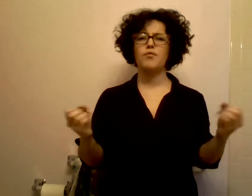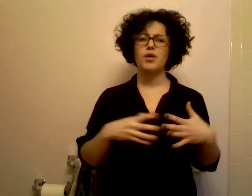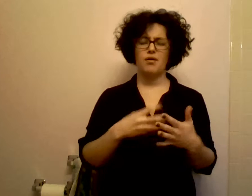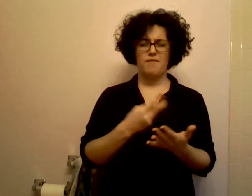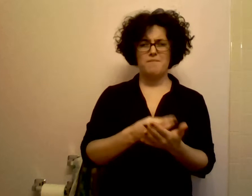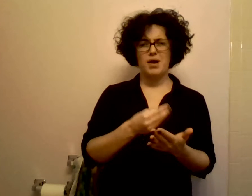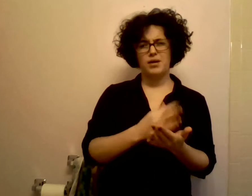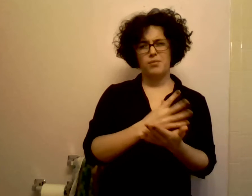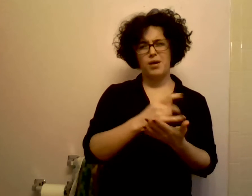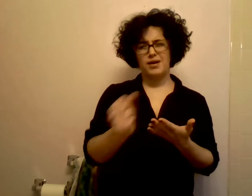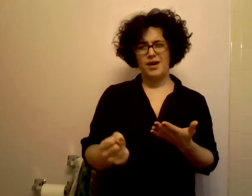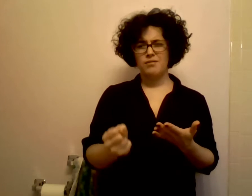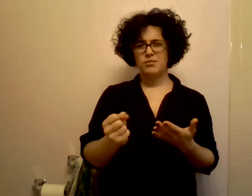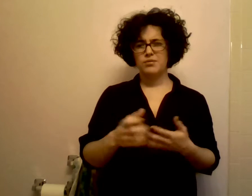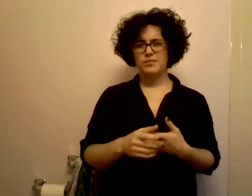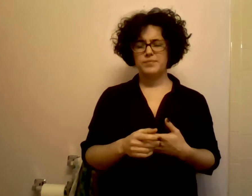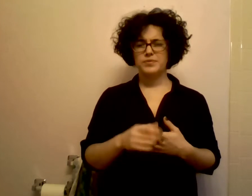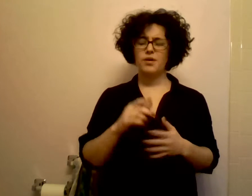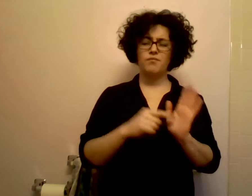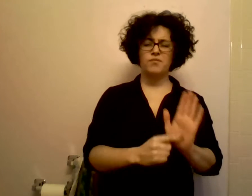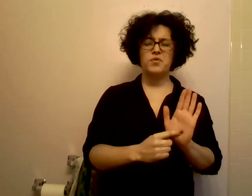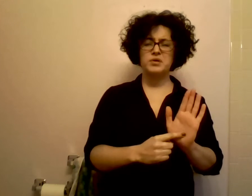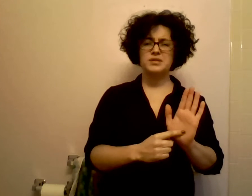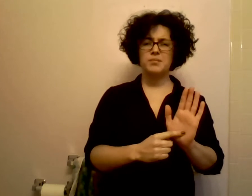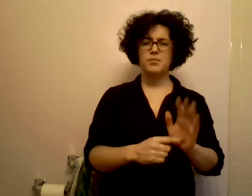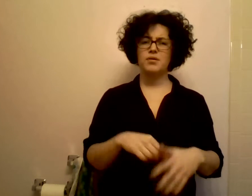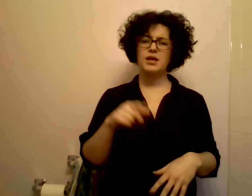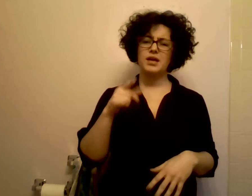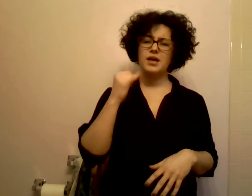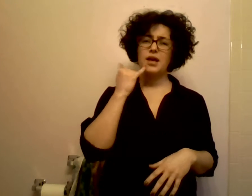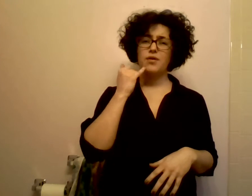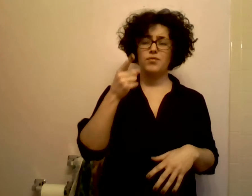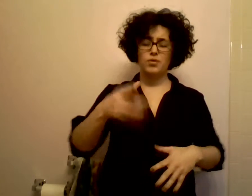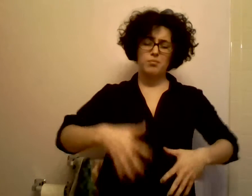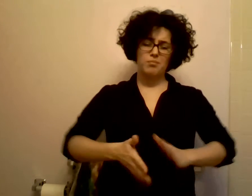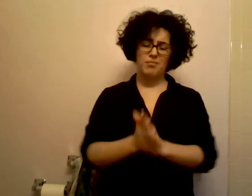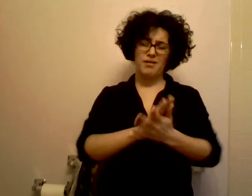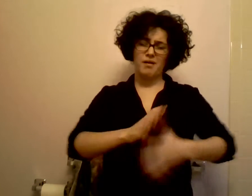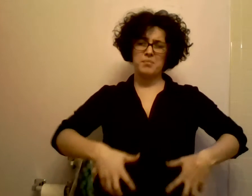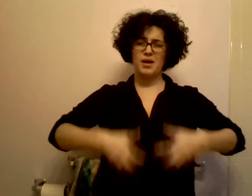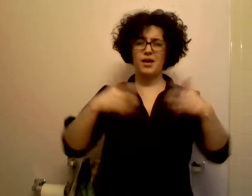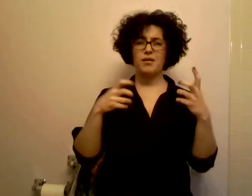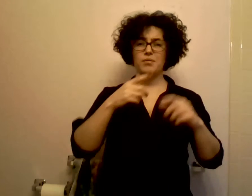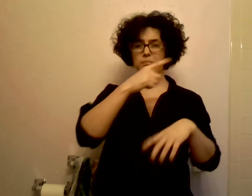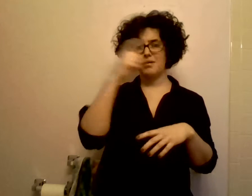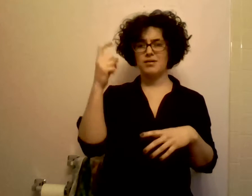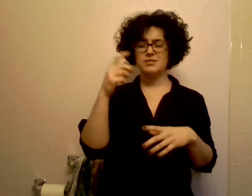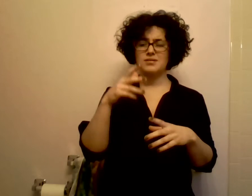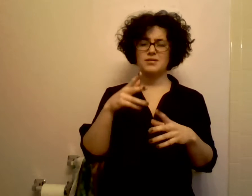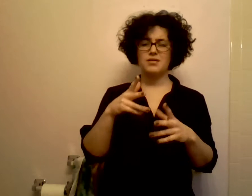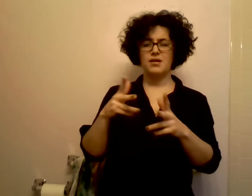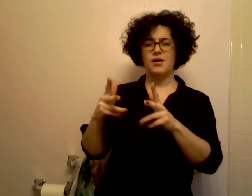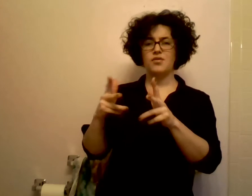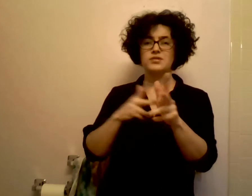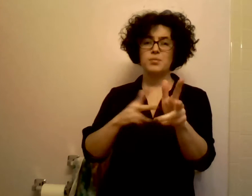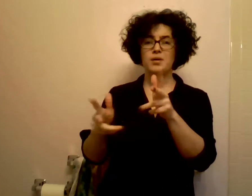For example, if you get angry because someone cut you off when you're driving, the first thing that actually occurred